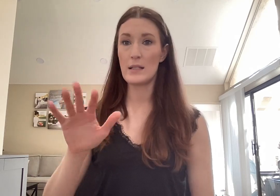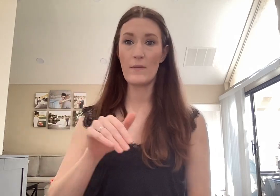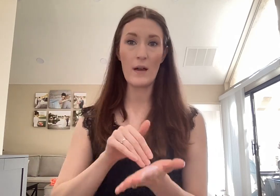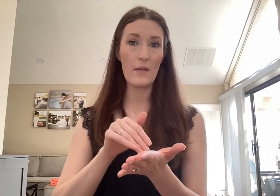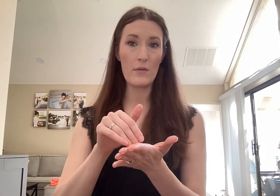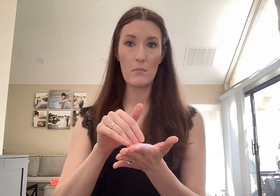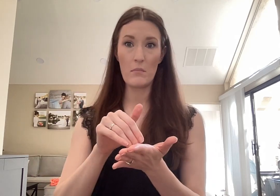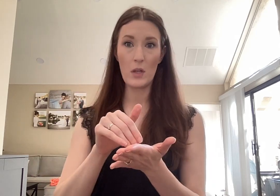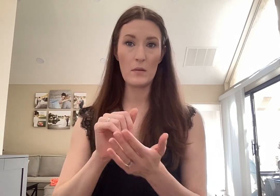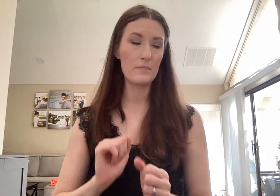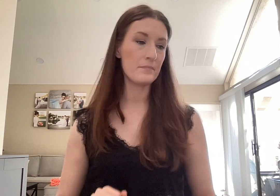165 million.